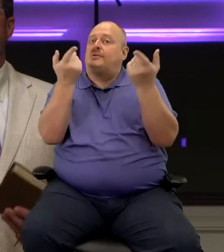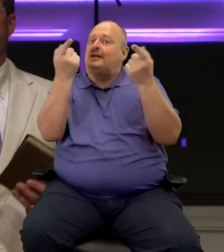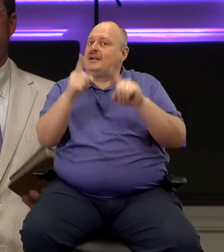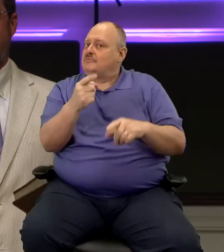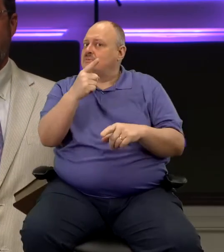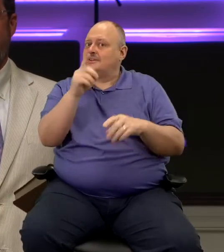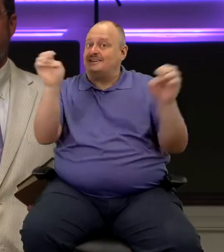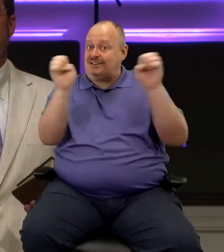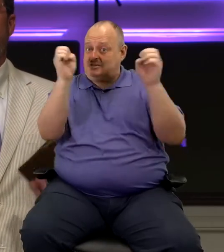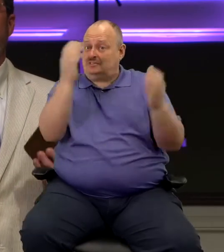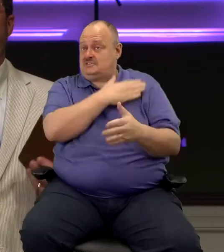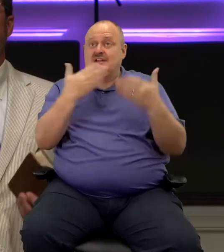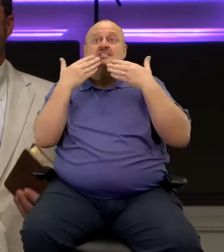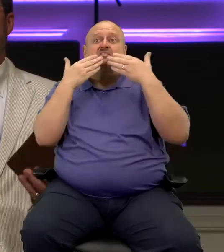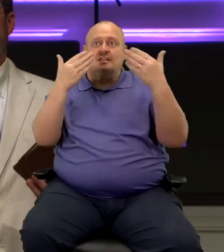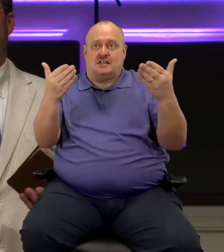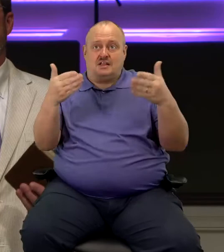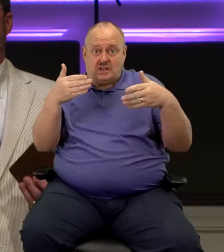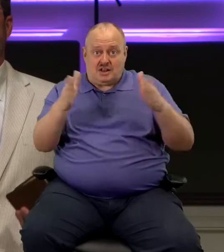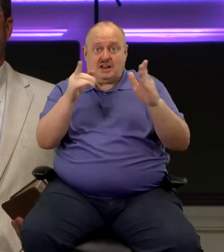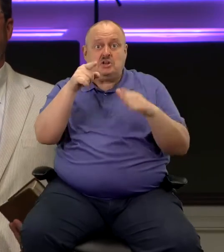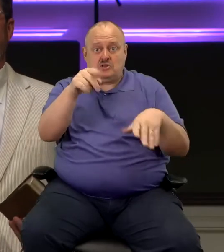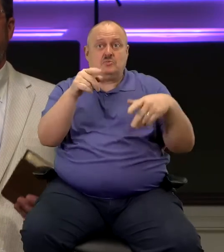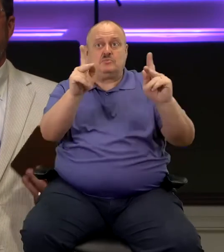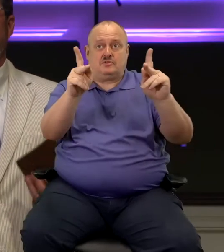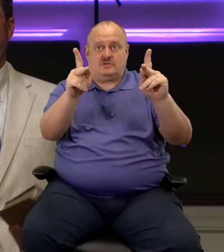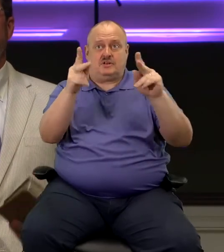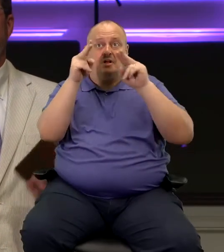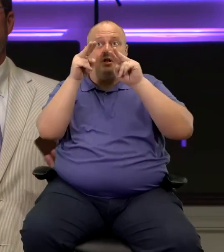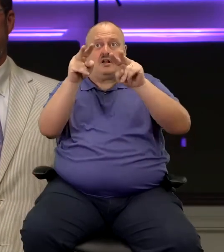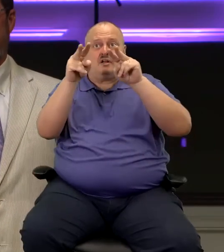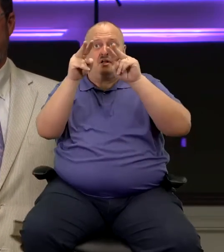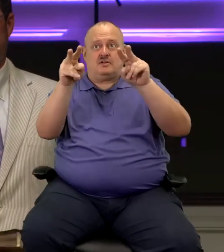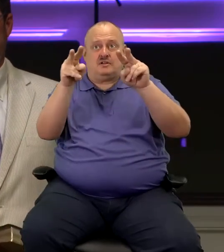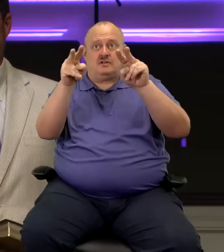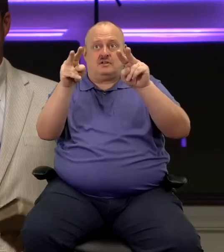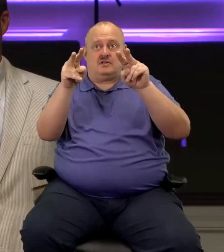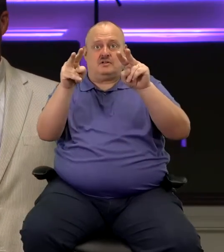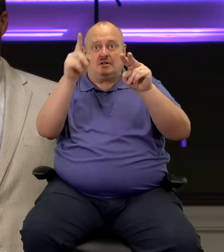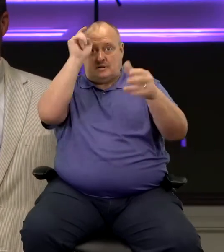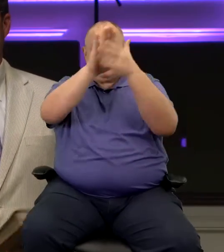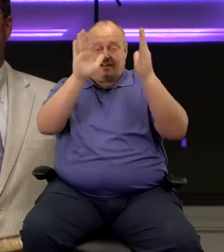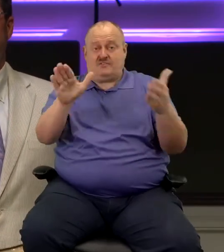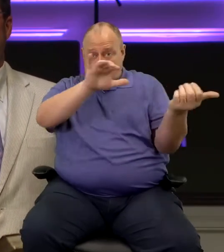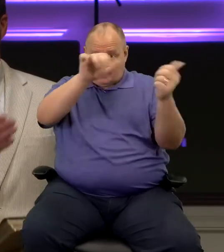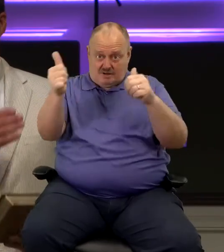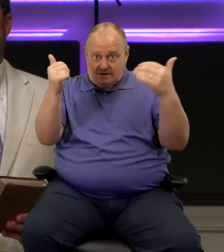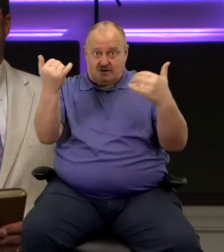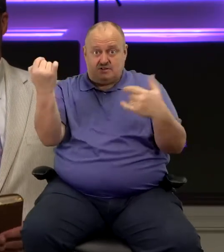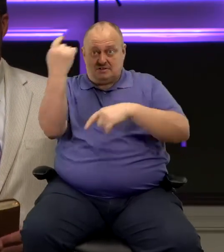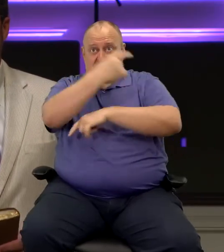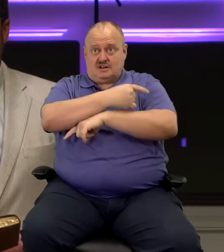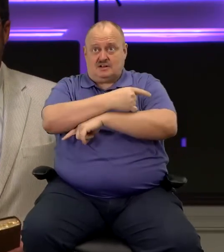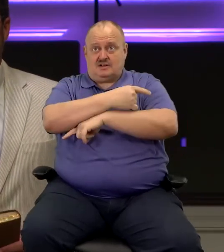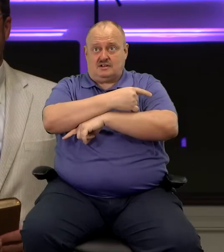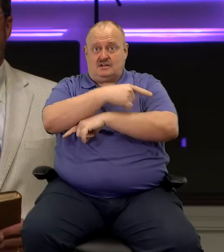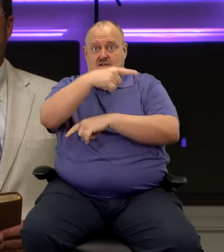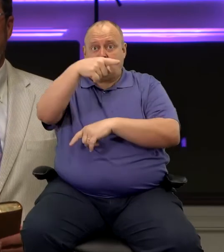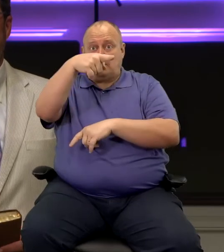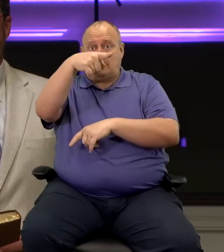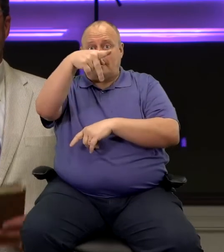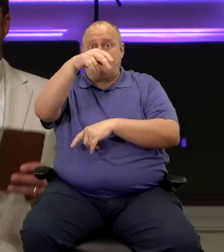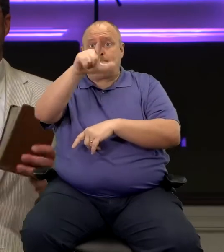are grateful today to allow you the privilege of observing believers' baptism. So at this time, I'm going to toss it to Paul Dunbar